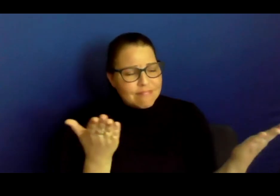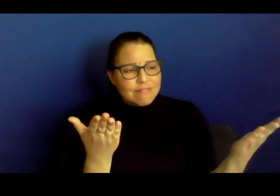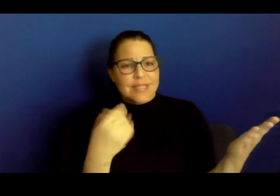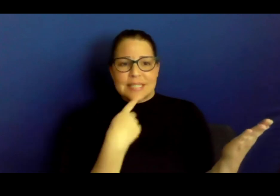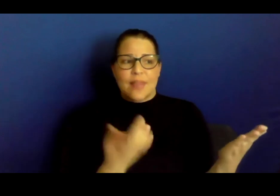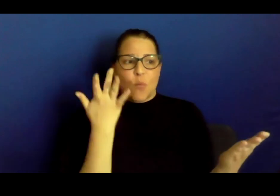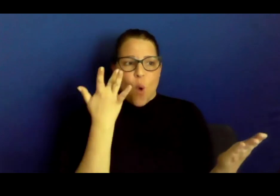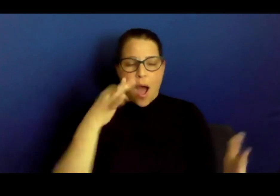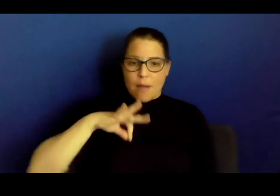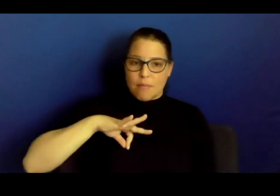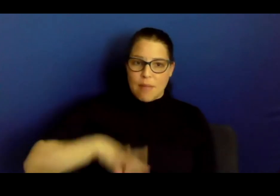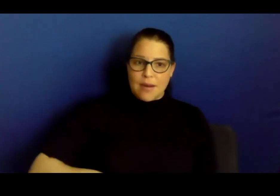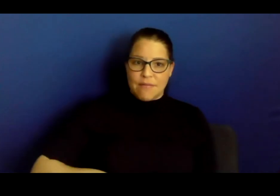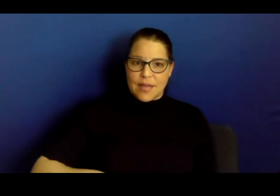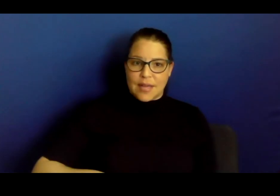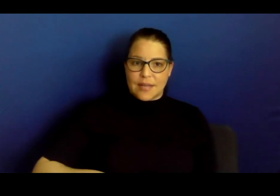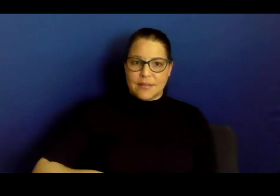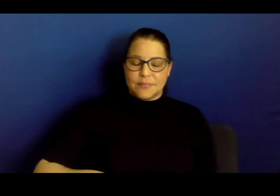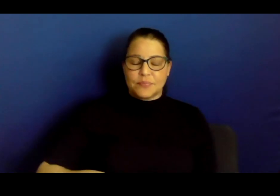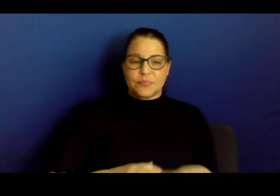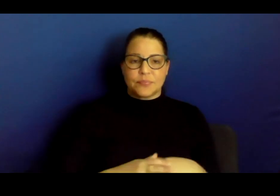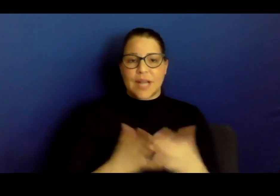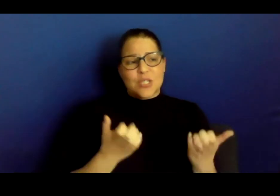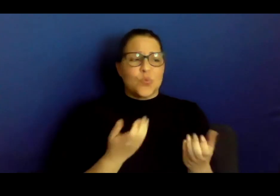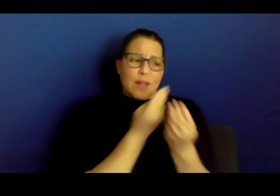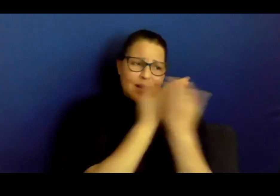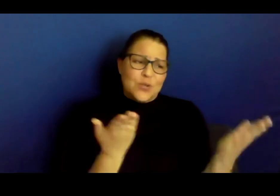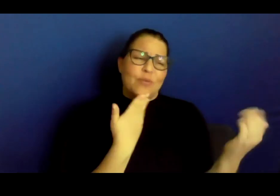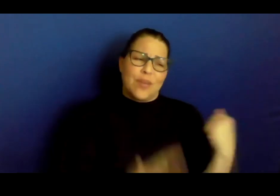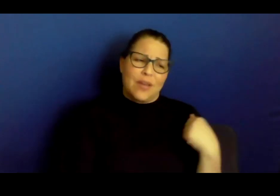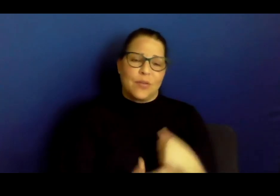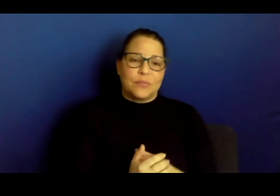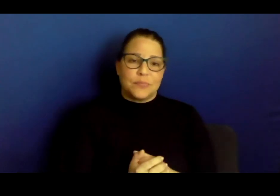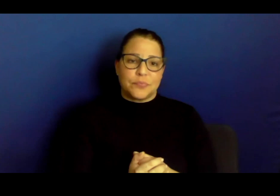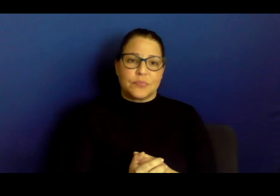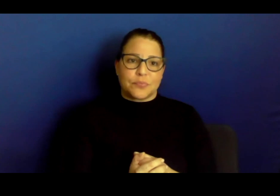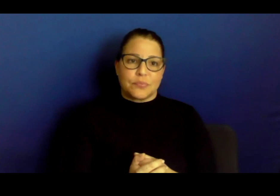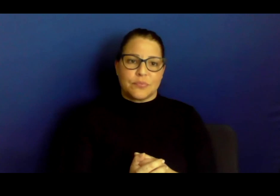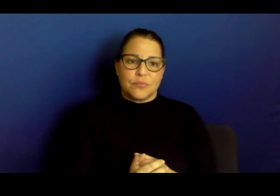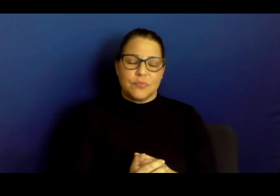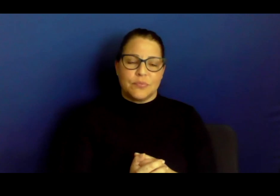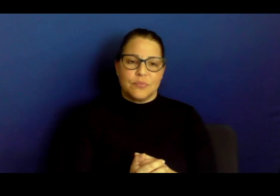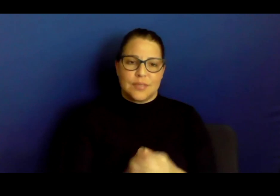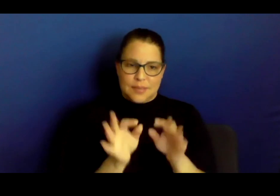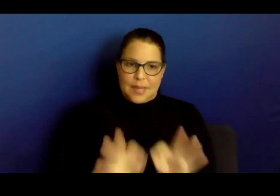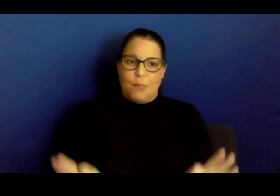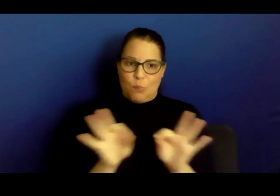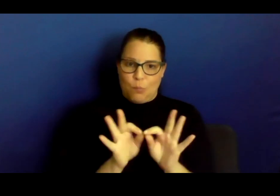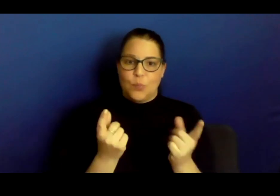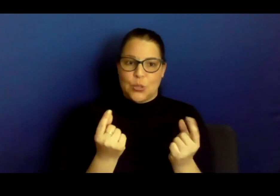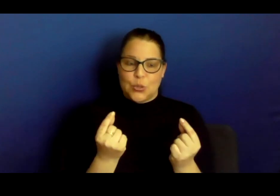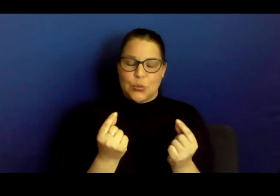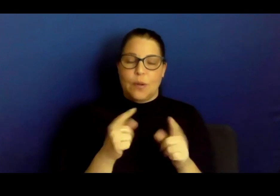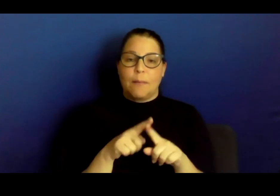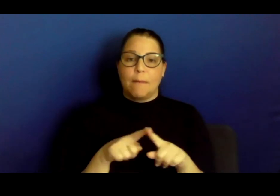was helpful. There's no call to action for them there. I just want to say thanks. So we keep doing that.